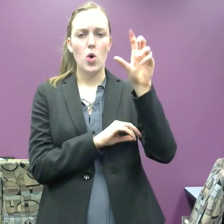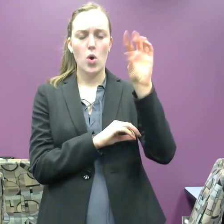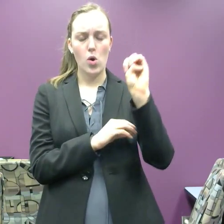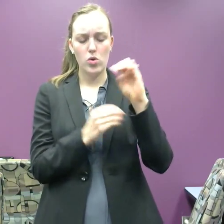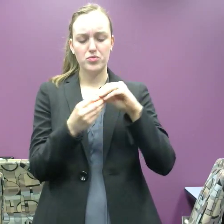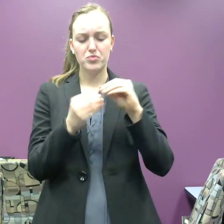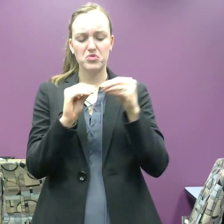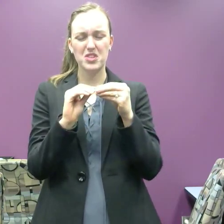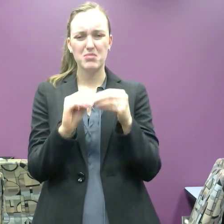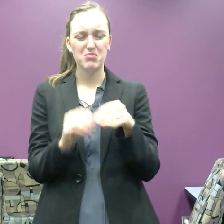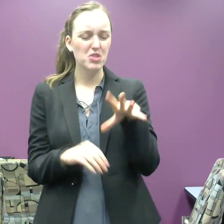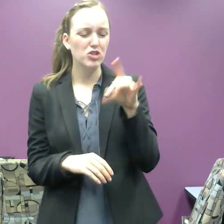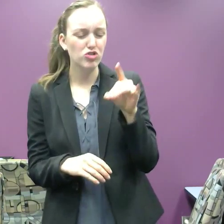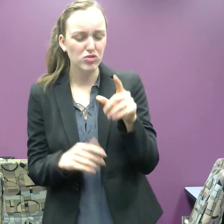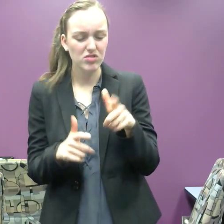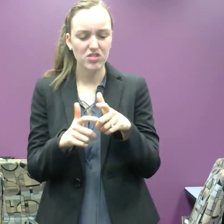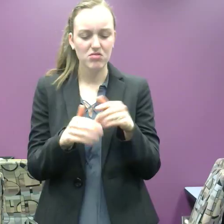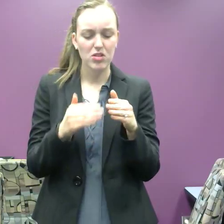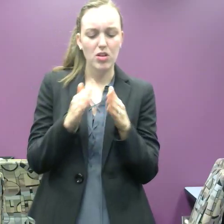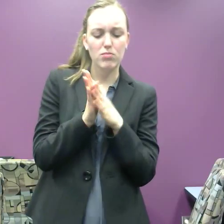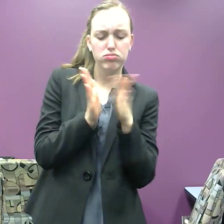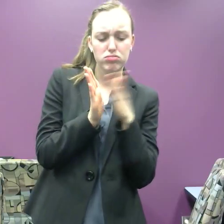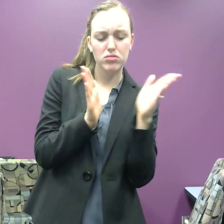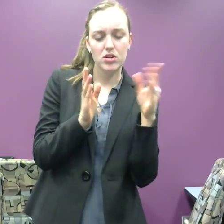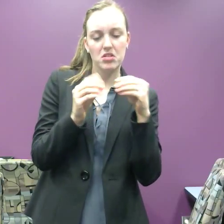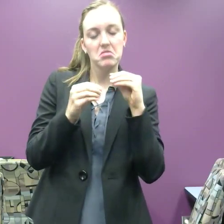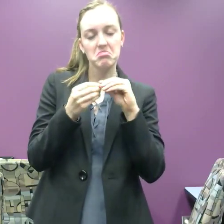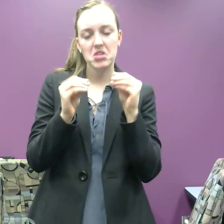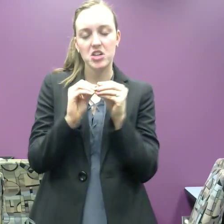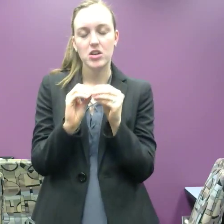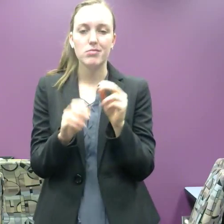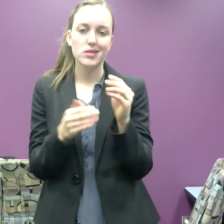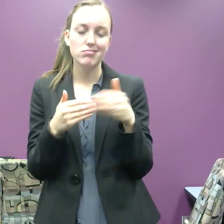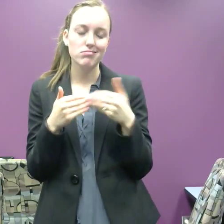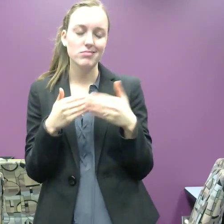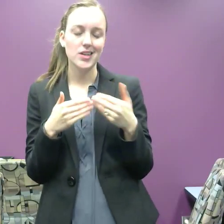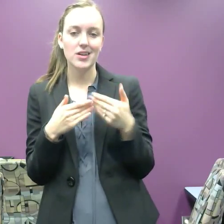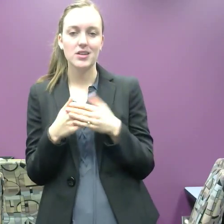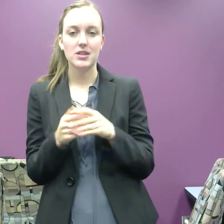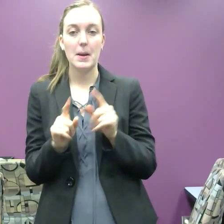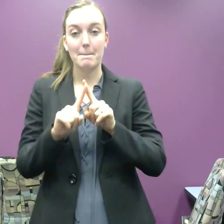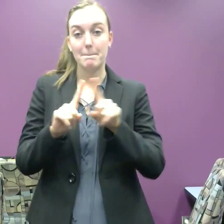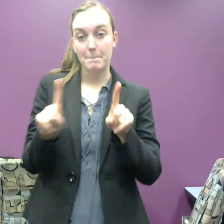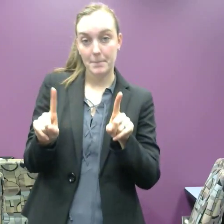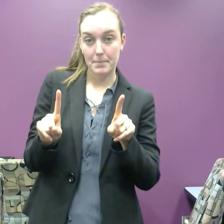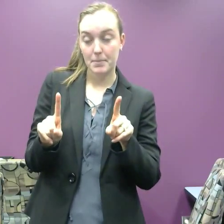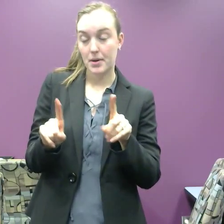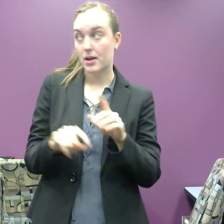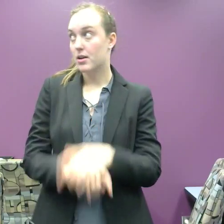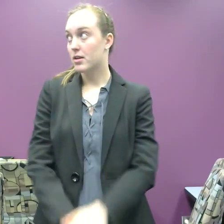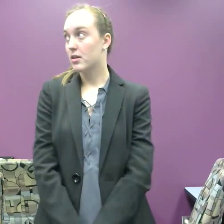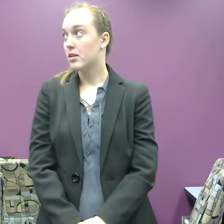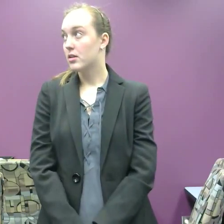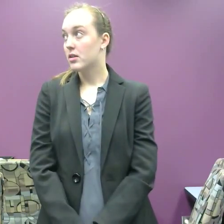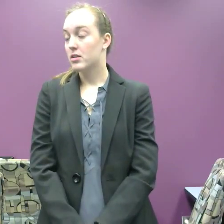pretty commonsensical. You've got a pretty good feel for that from your past math. Let's suppose we